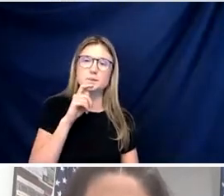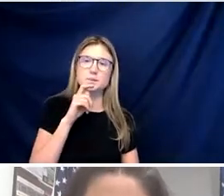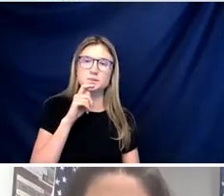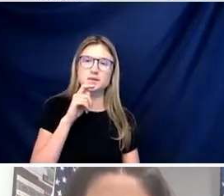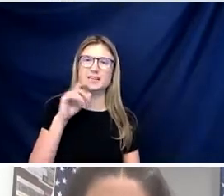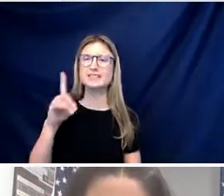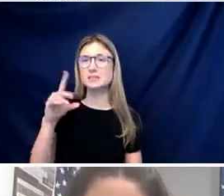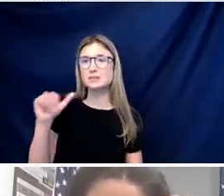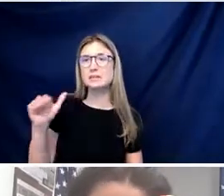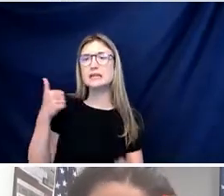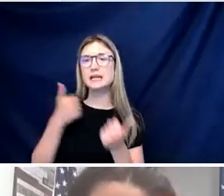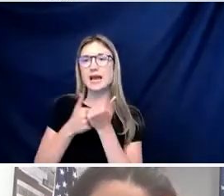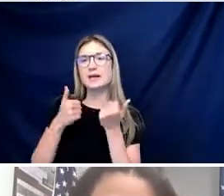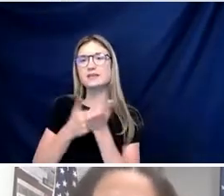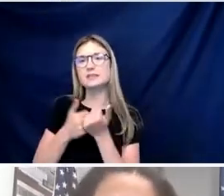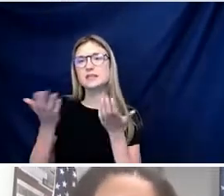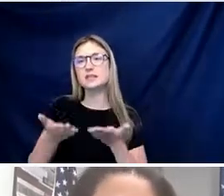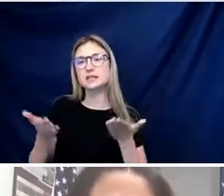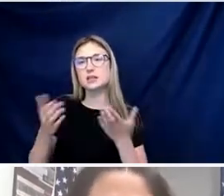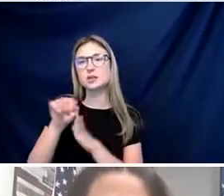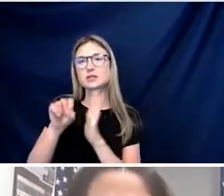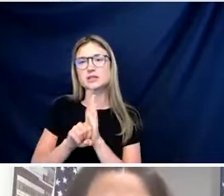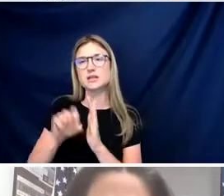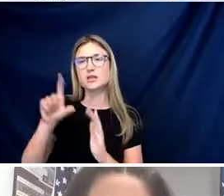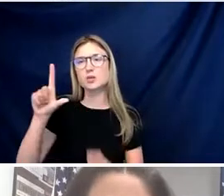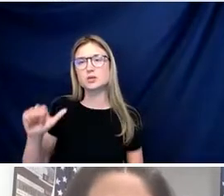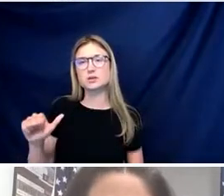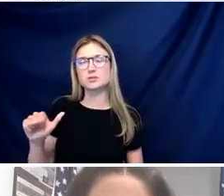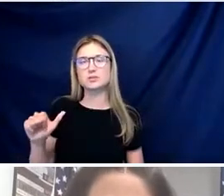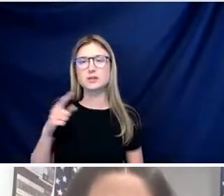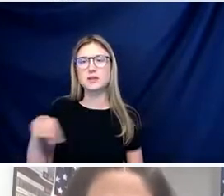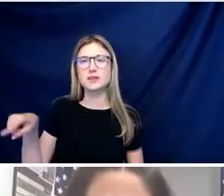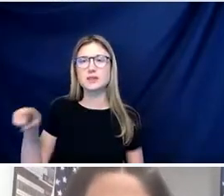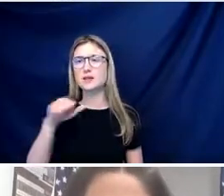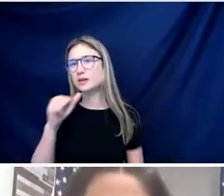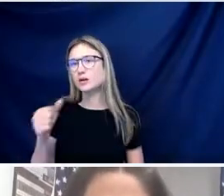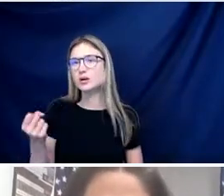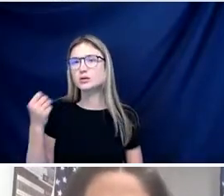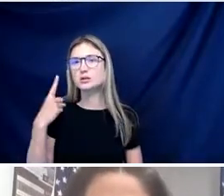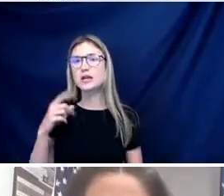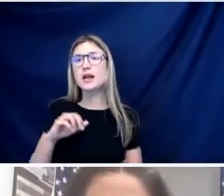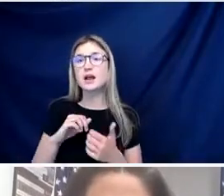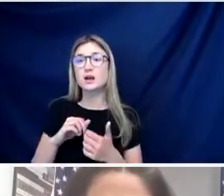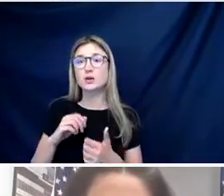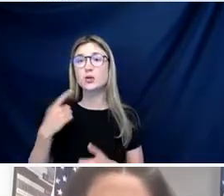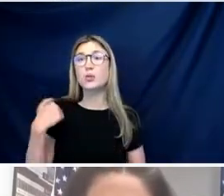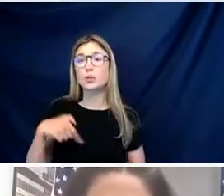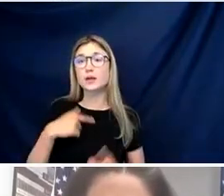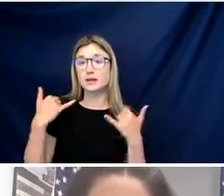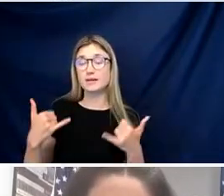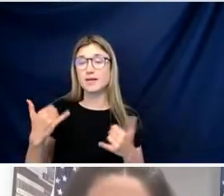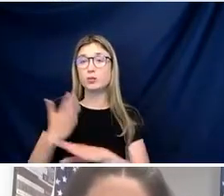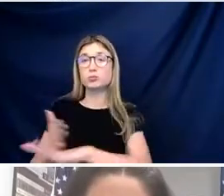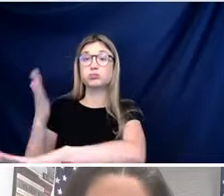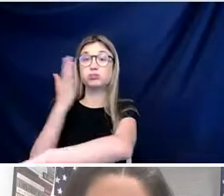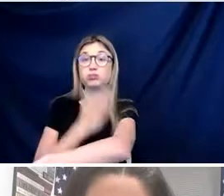disability advocacy here in Louisiana, and don't understand how far we've come, where we are, how far